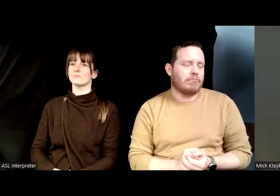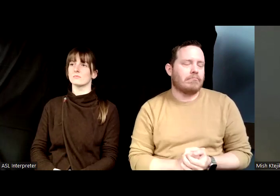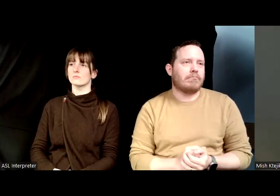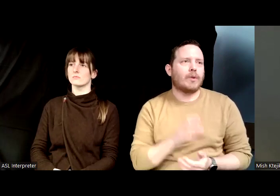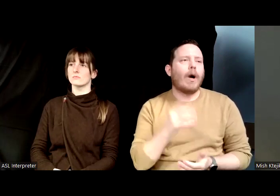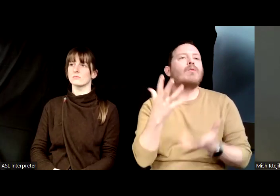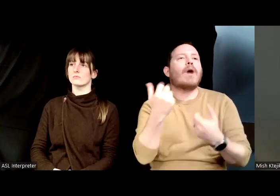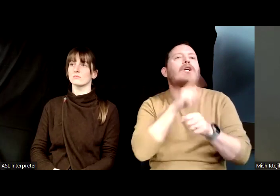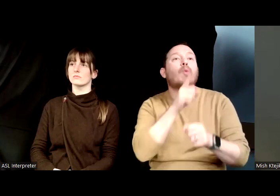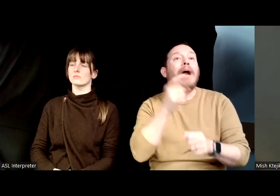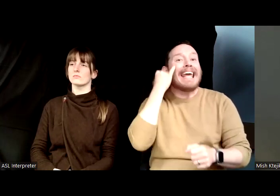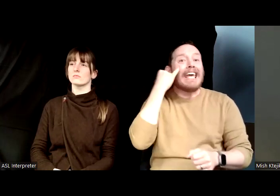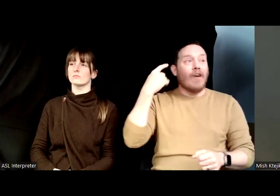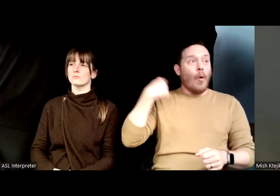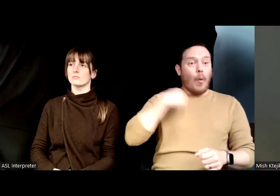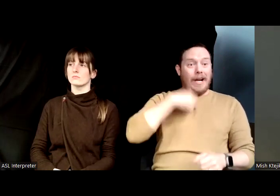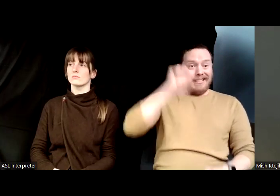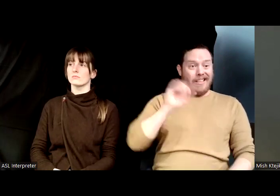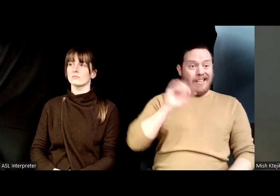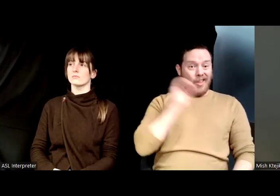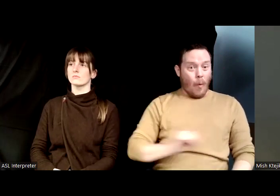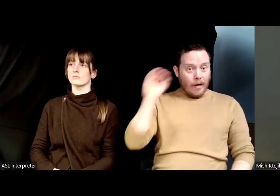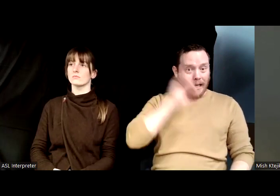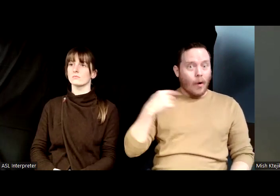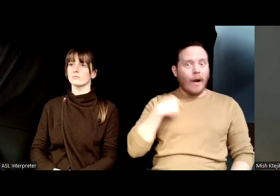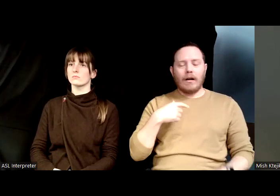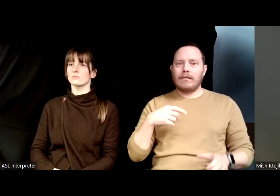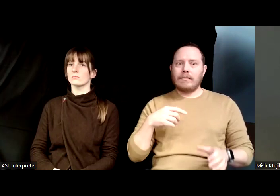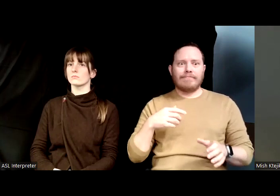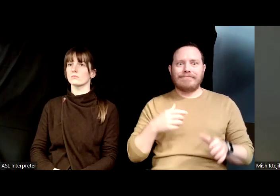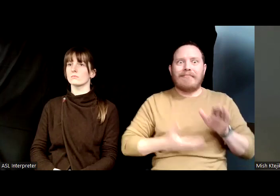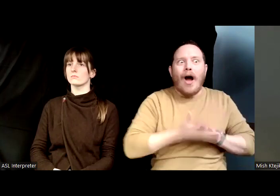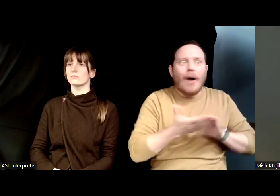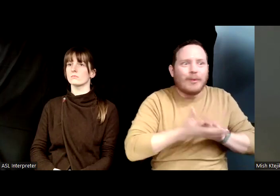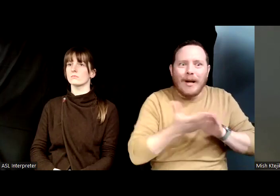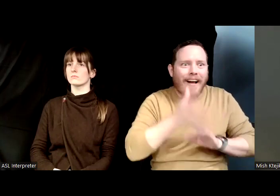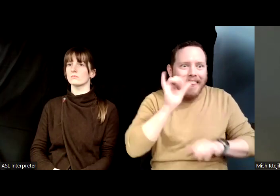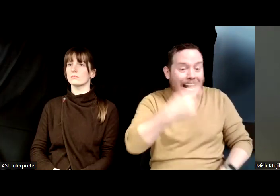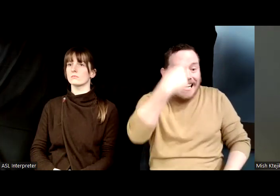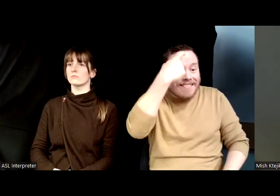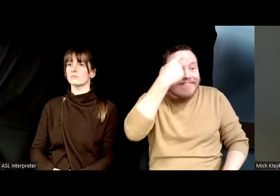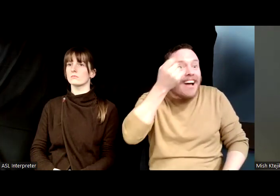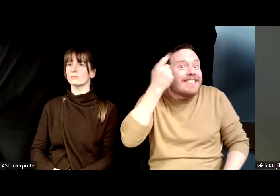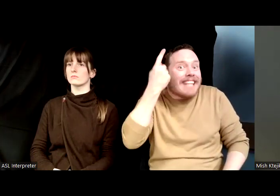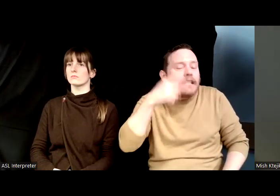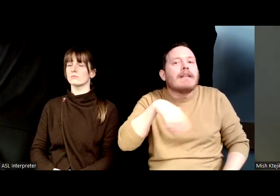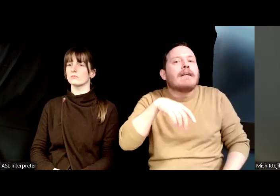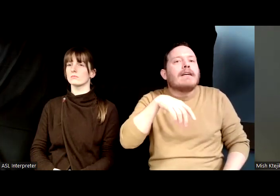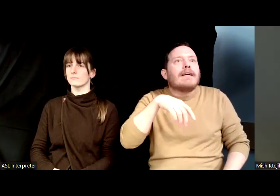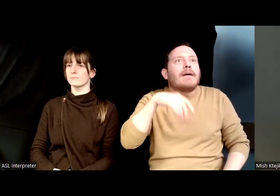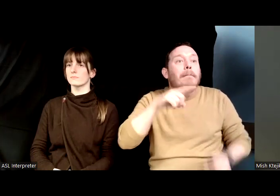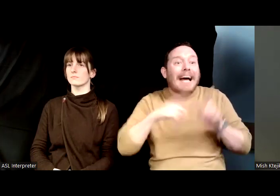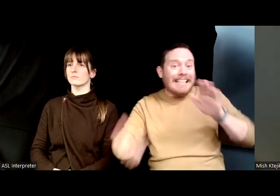preference. So I just wanted to make sure that if we in Southern Oregon are, operating on